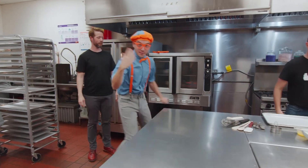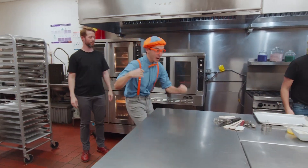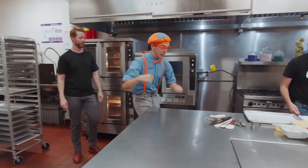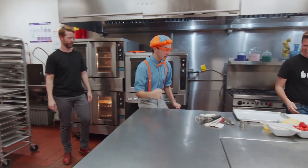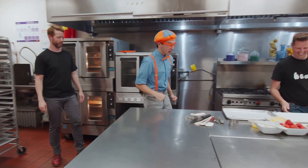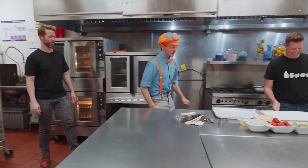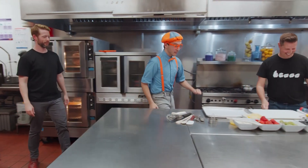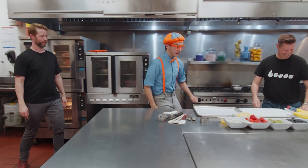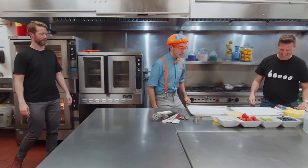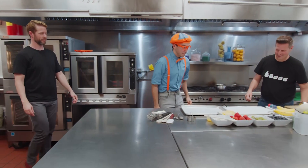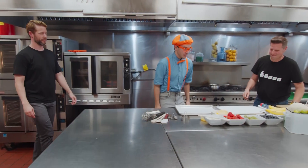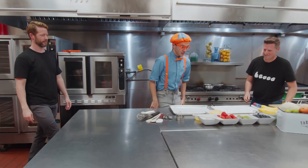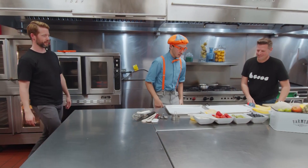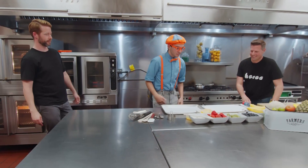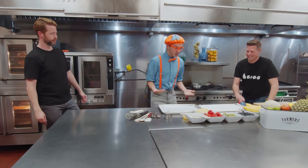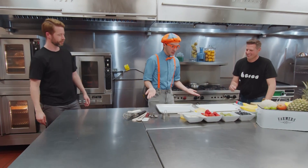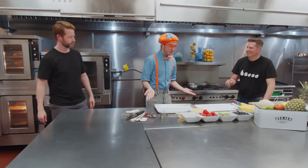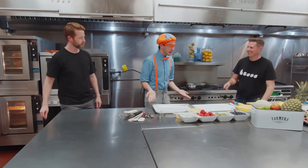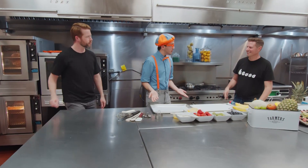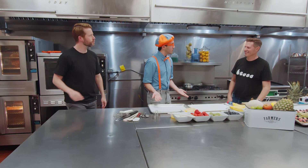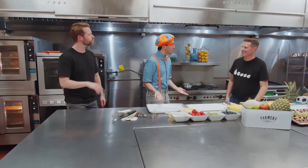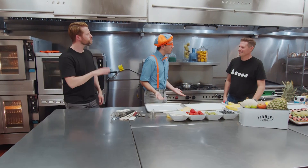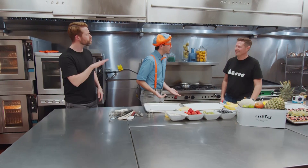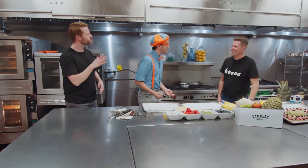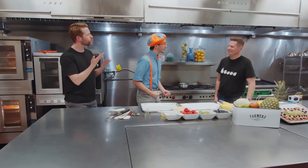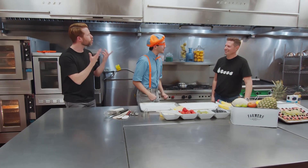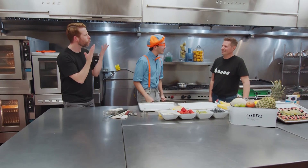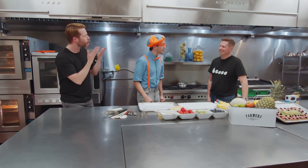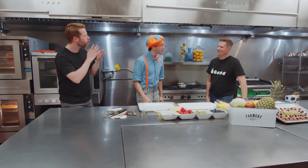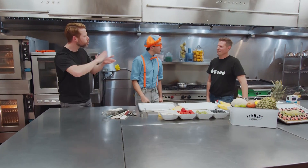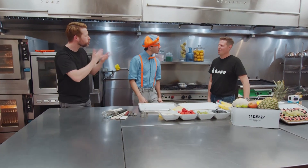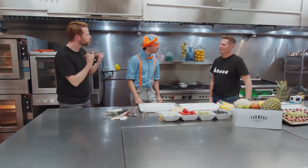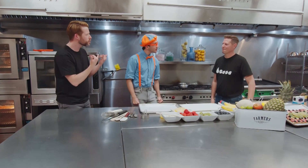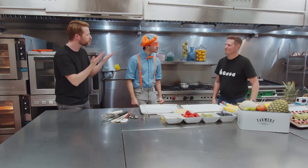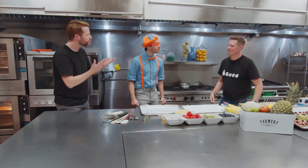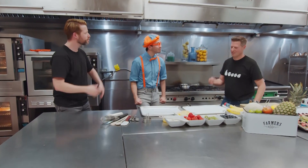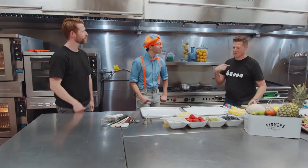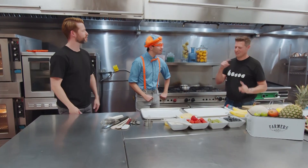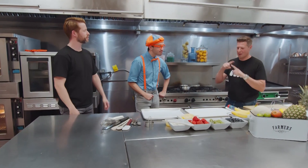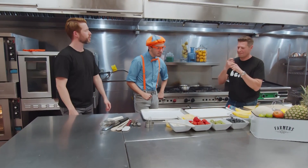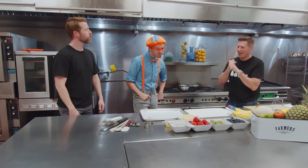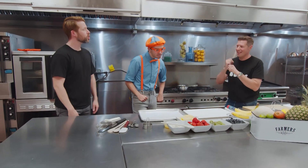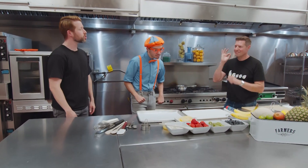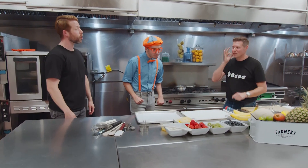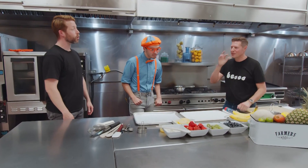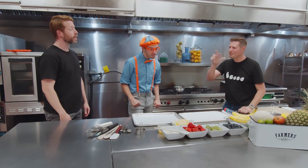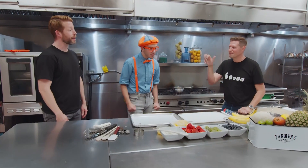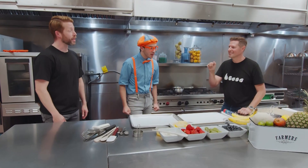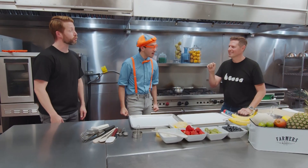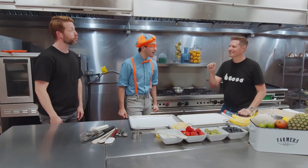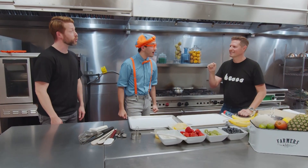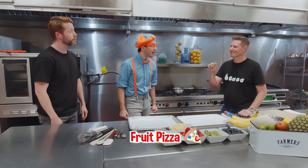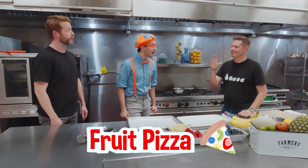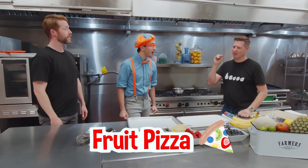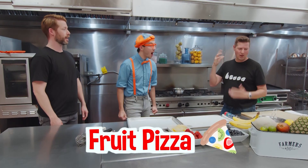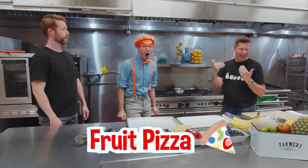Come on over! Come on! Whoa! So, Chef Matthew, what are we cooking today? Hmm! So, we're going to